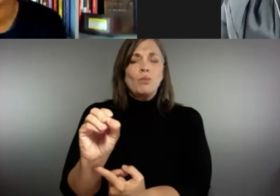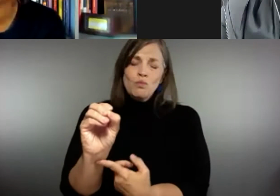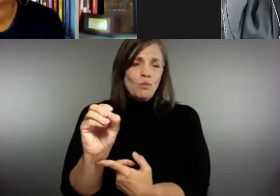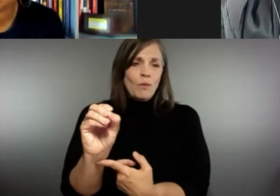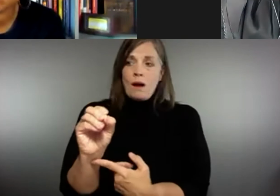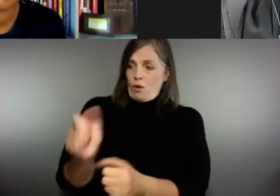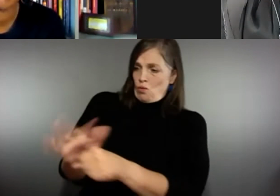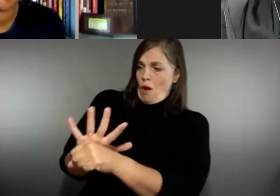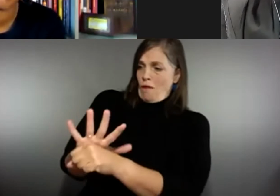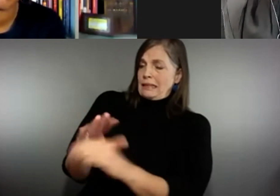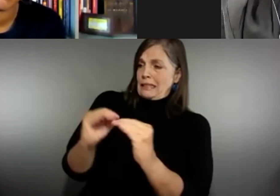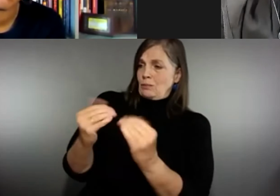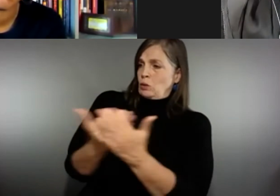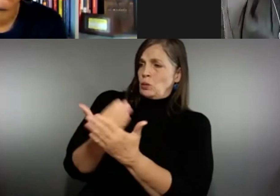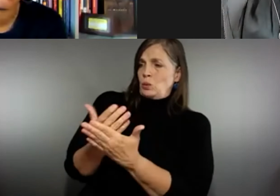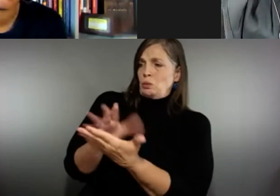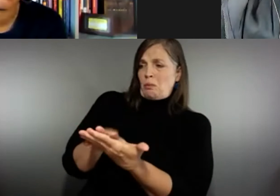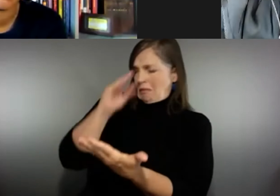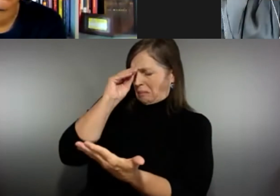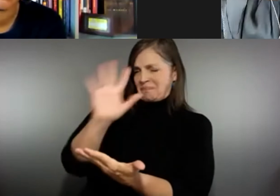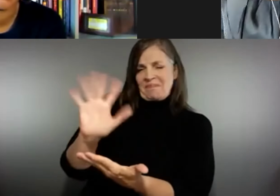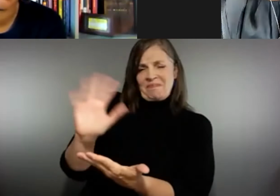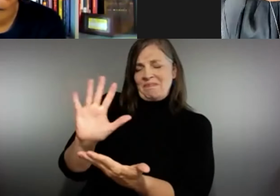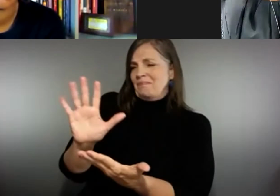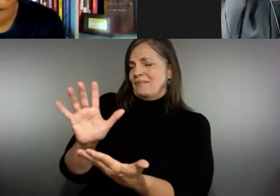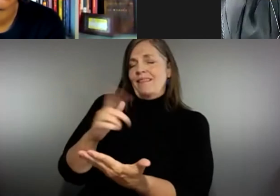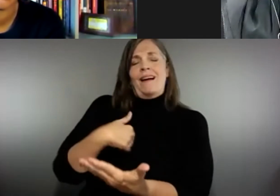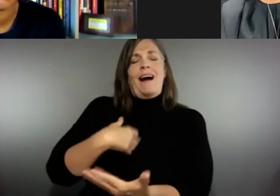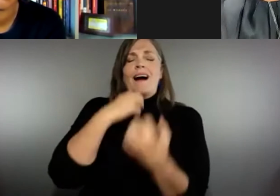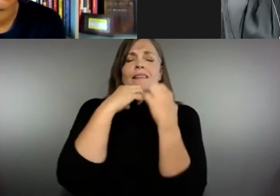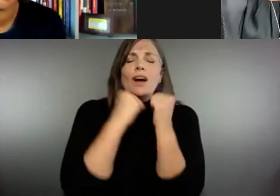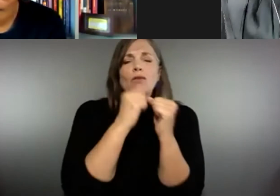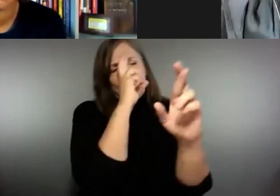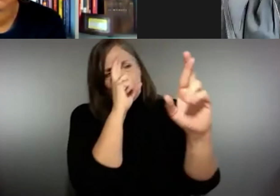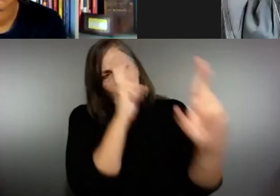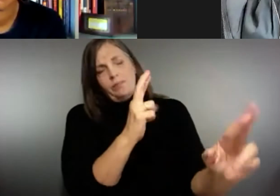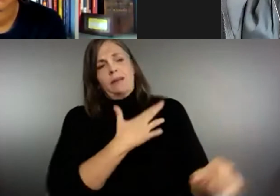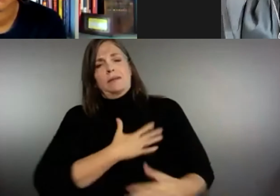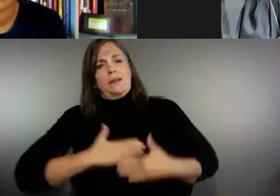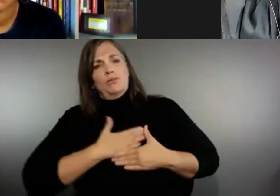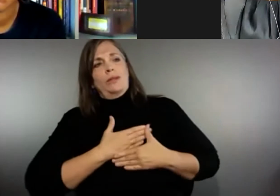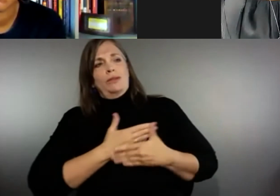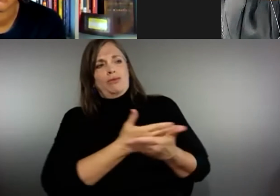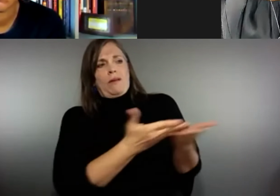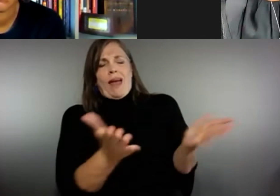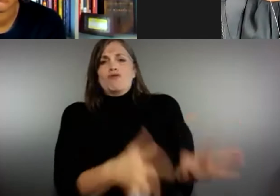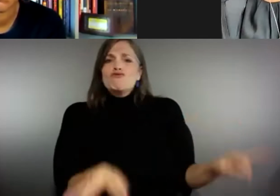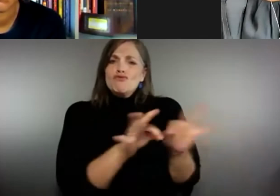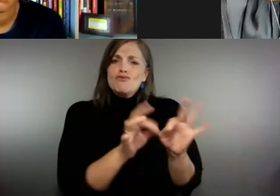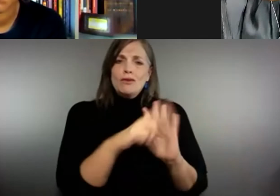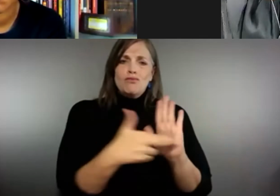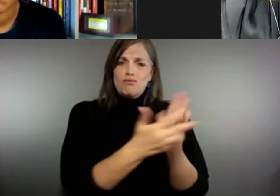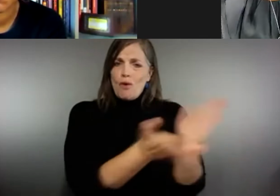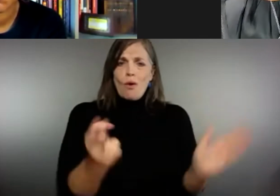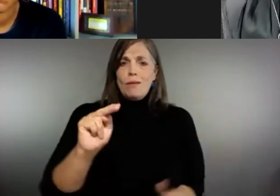about the role of non-profits um i i value respect and appreciate the critical role that non-profits